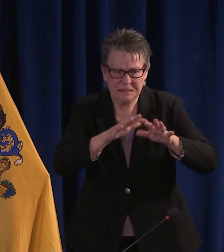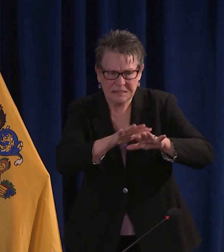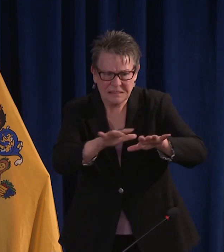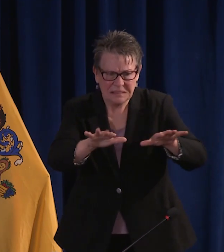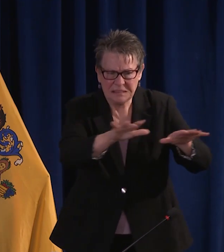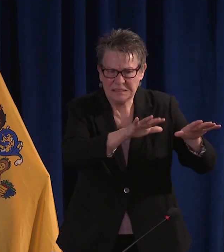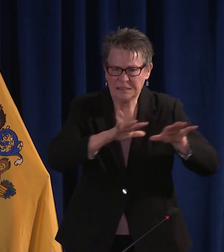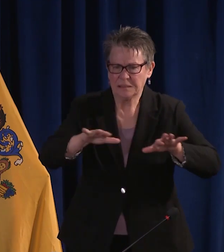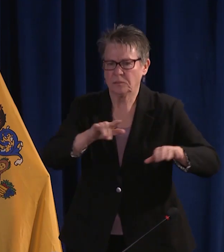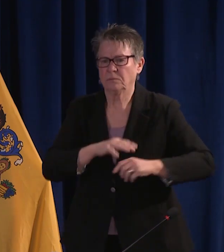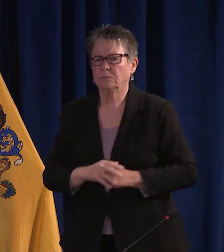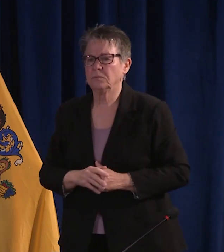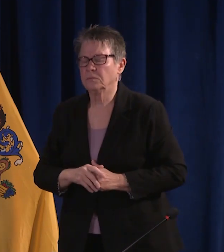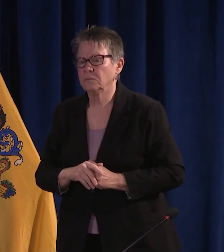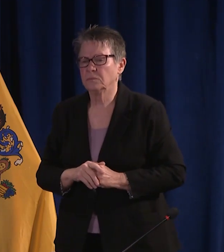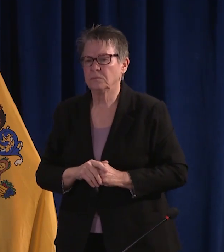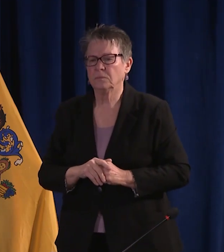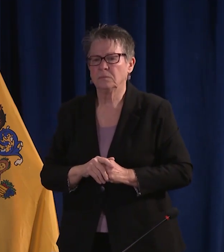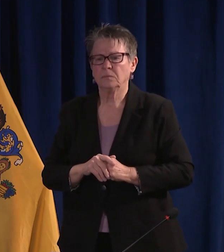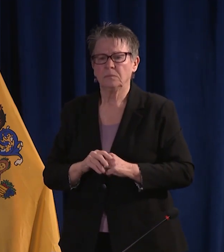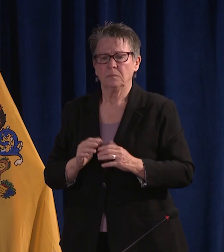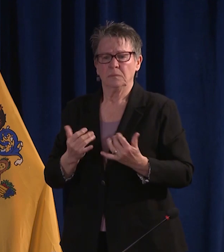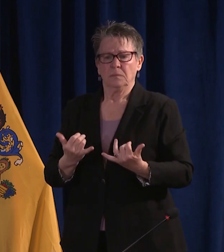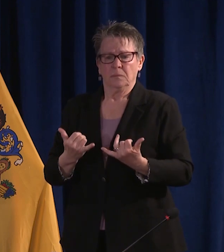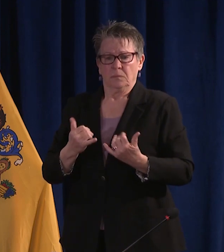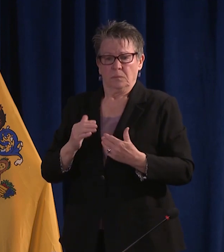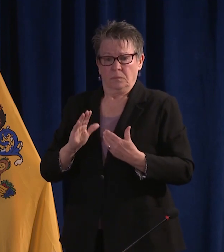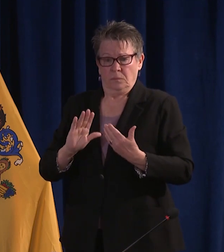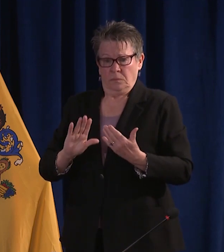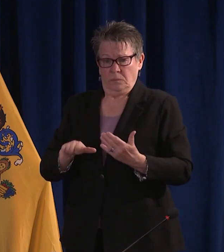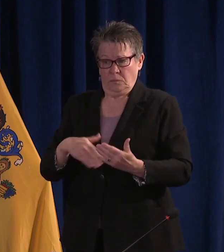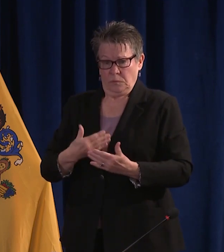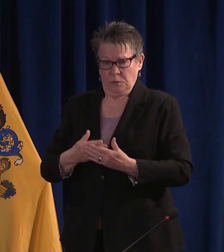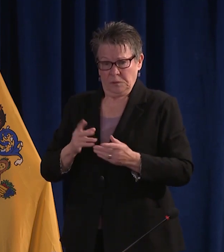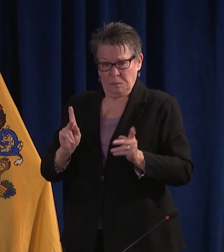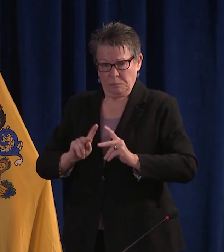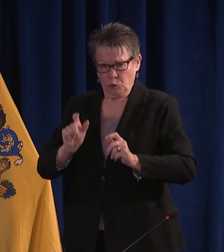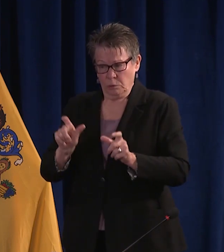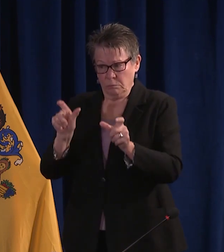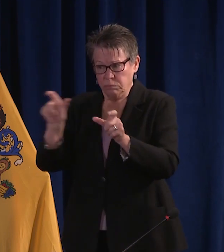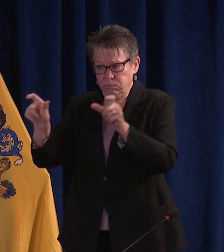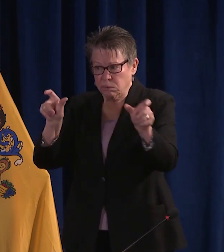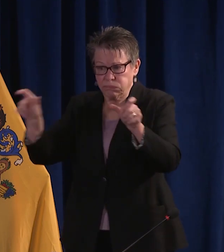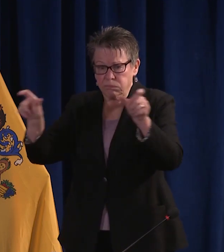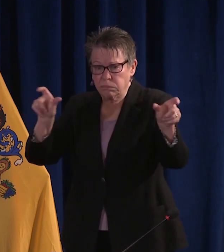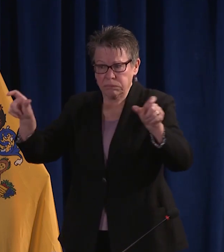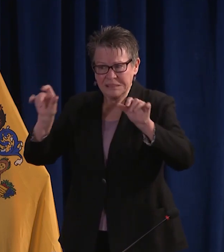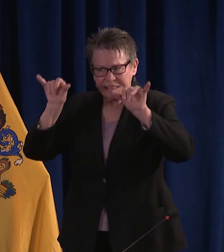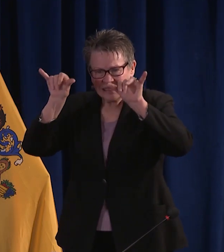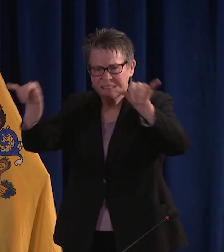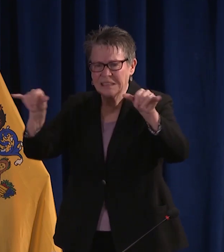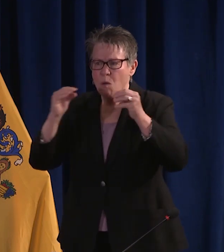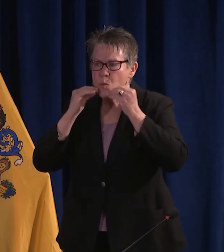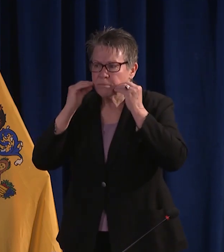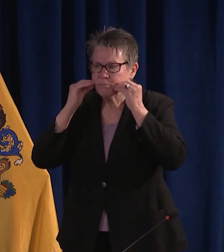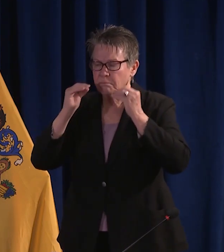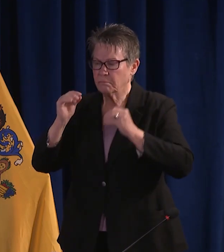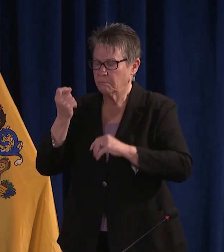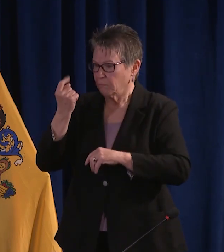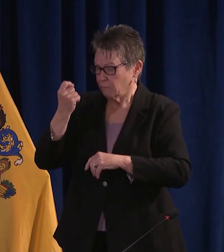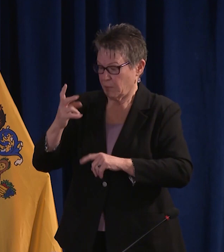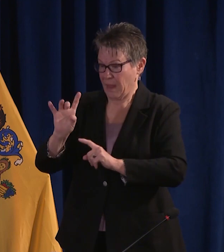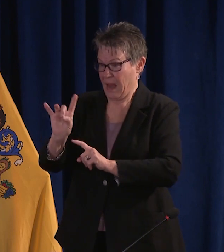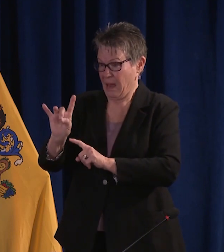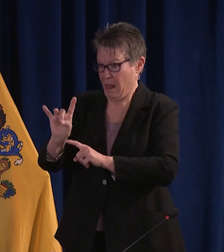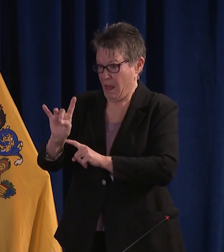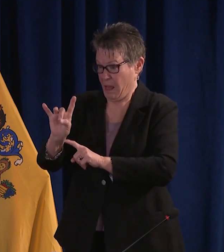New Jerseyans to follow your lead. Binge watch something, play a game with your family, call family